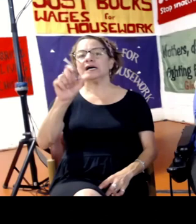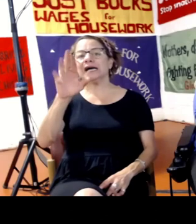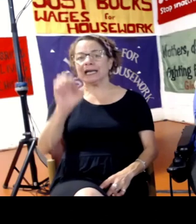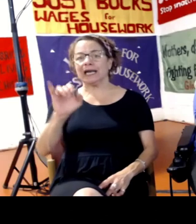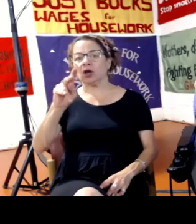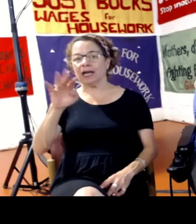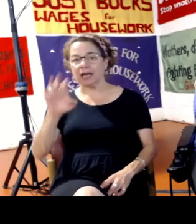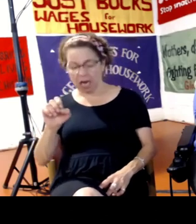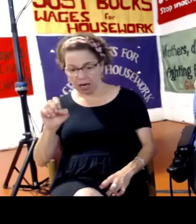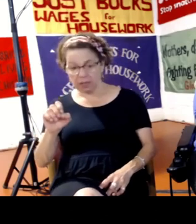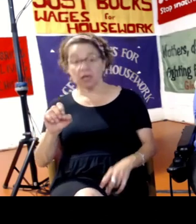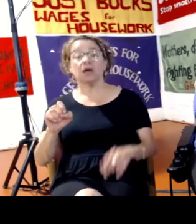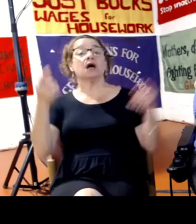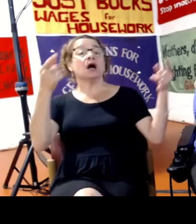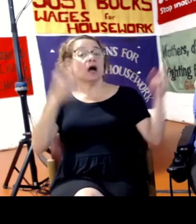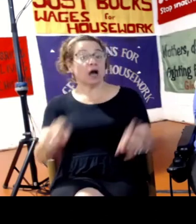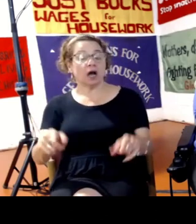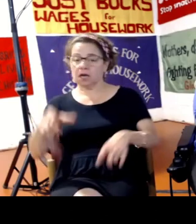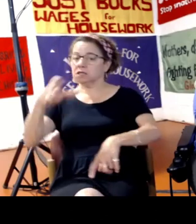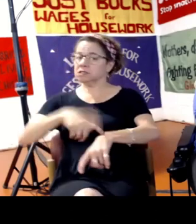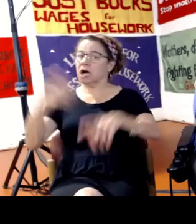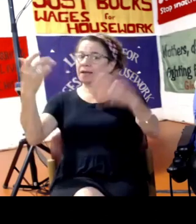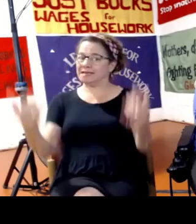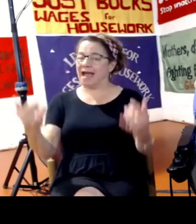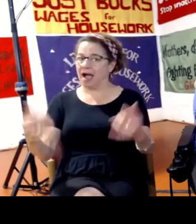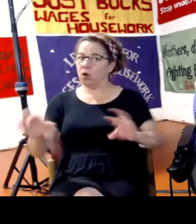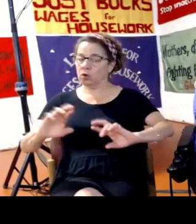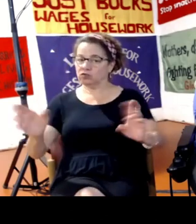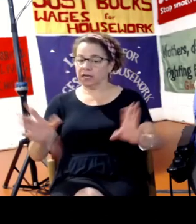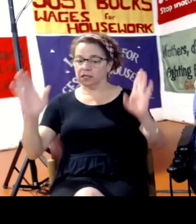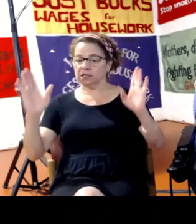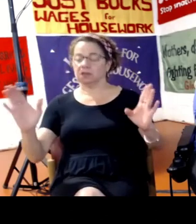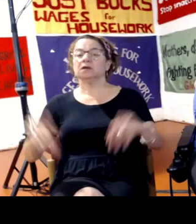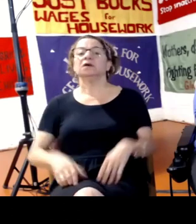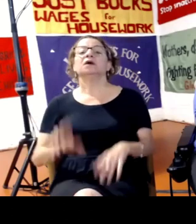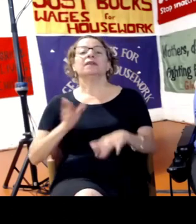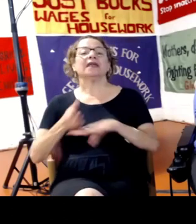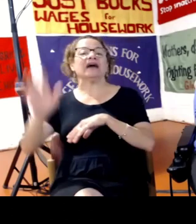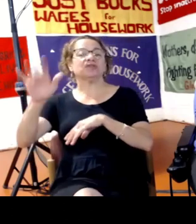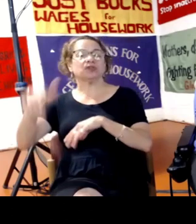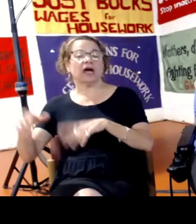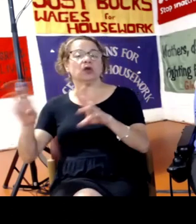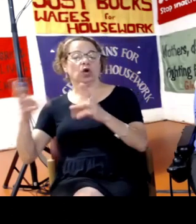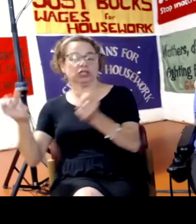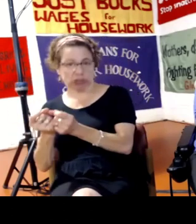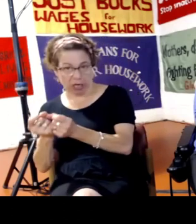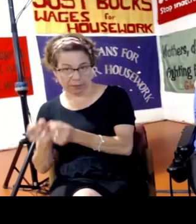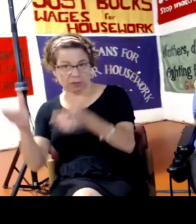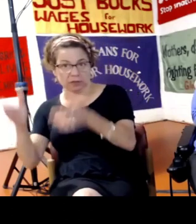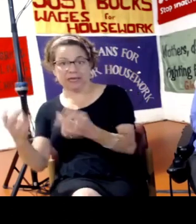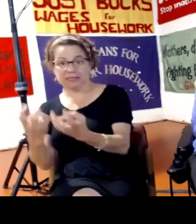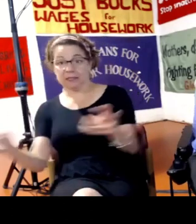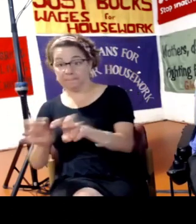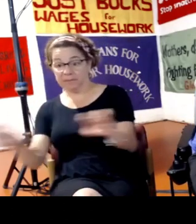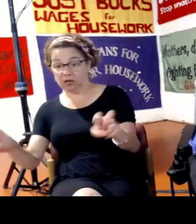Time Has Come. And we'll be following by a work with a workshop after that. But first of all is